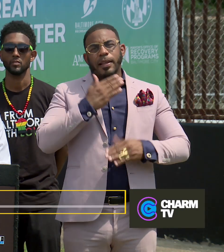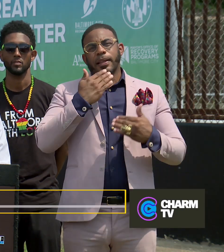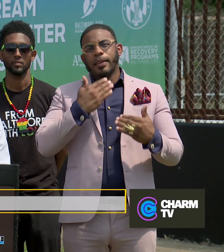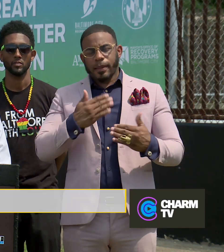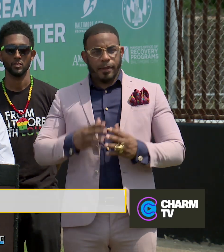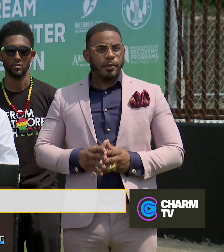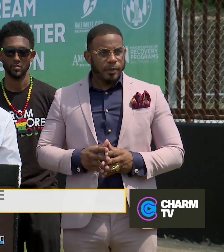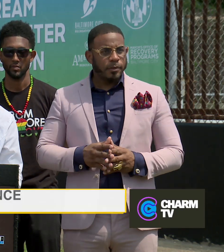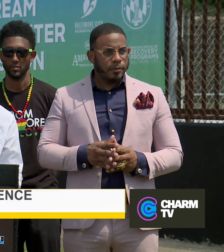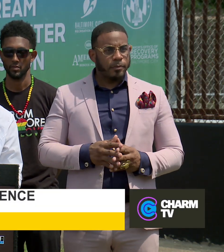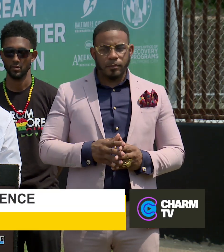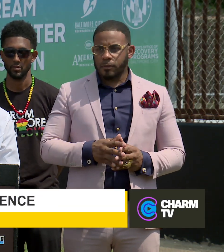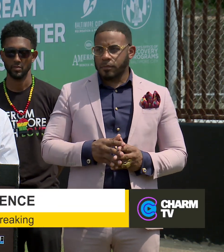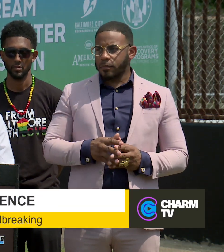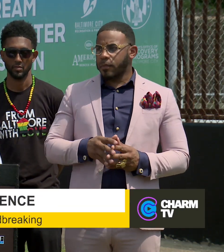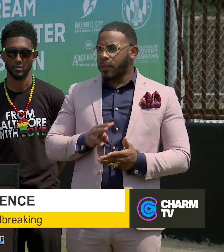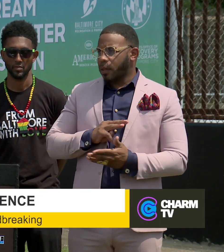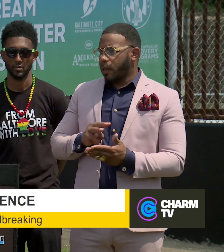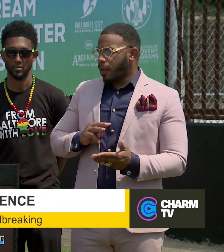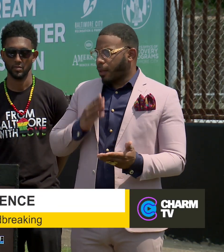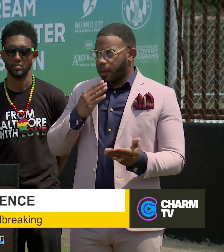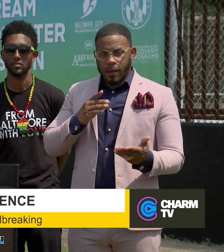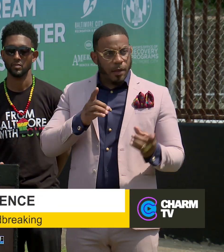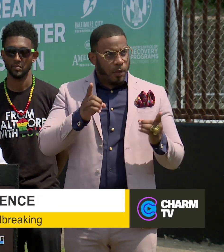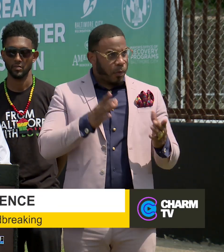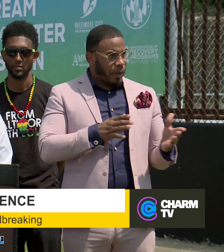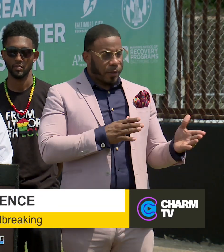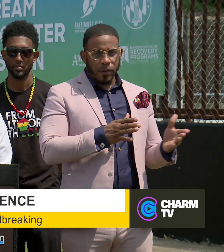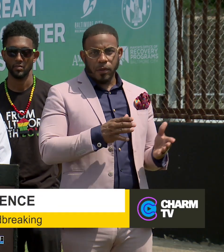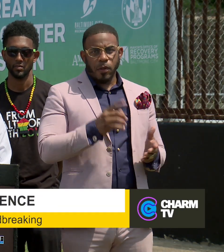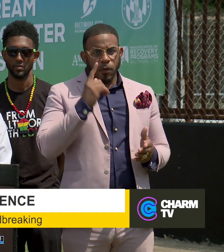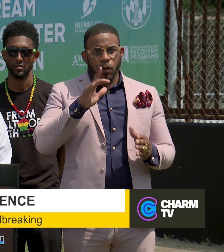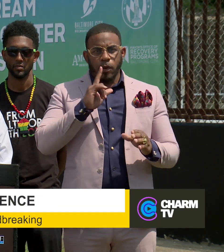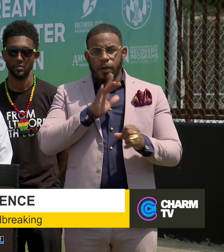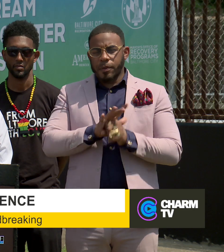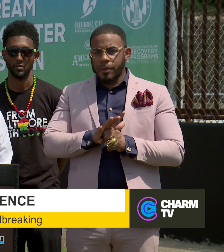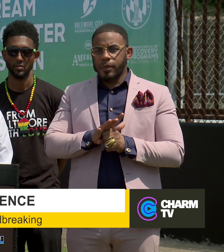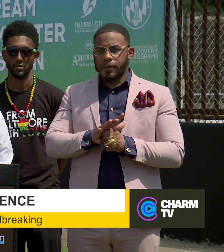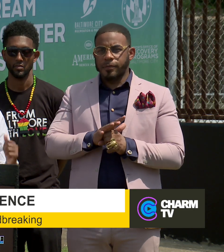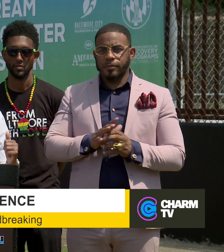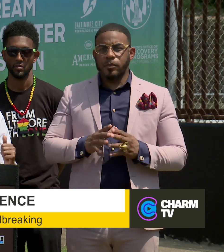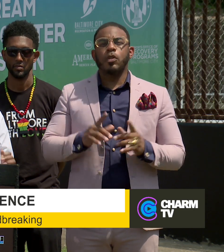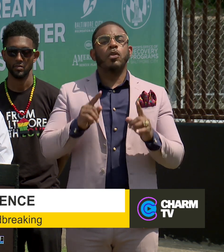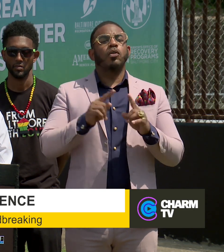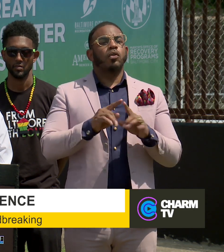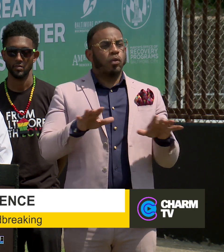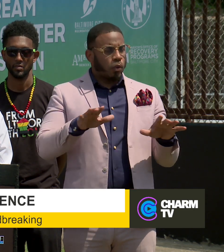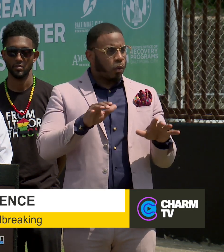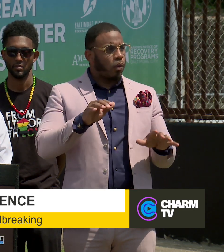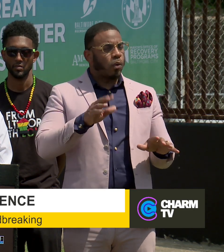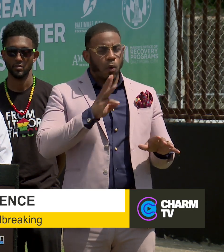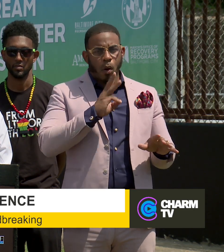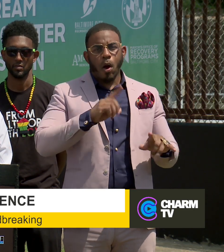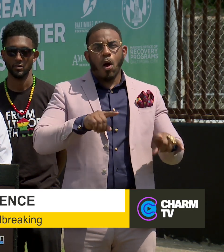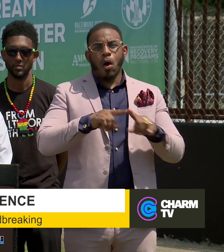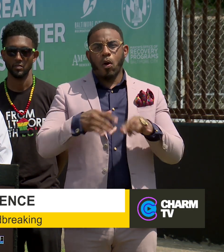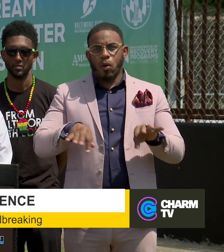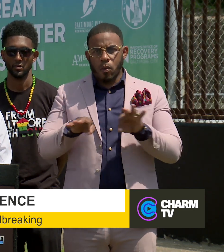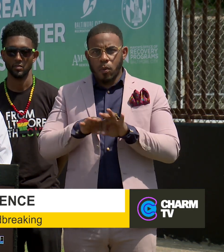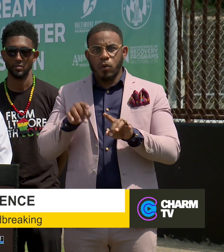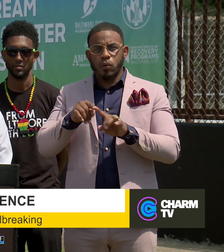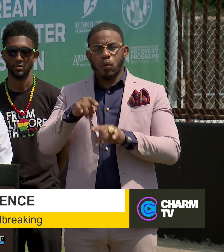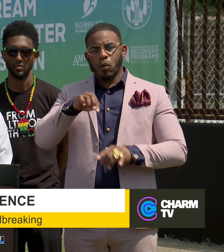you, Mr. Mayor and Mr. Director Moore, for your commitment to aquatics, but most importantly